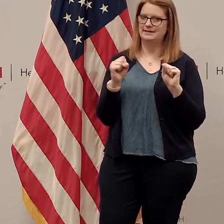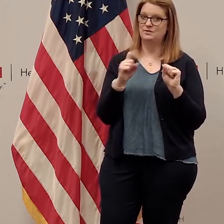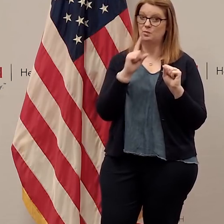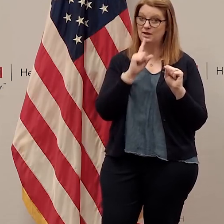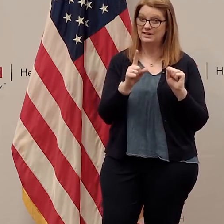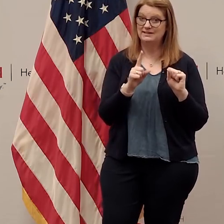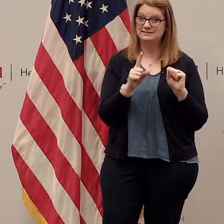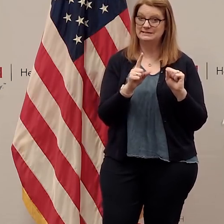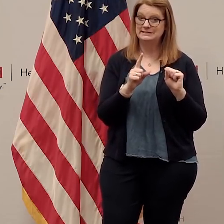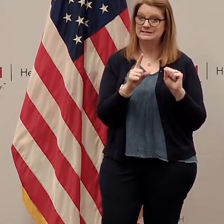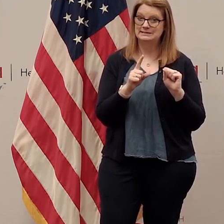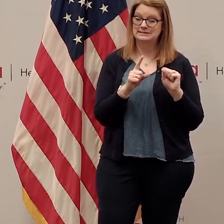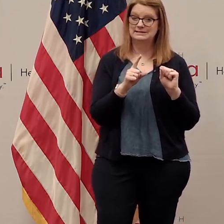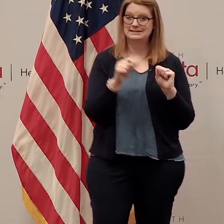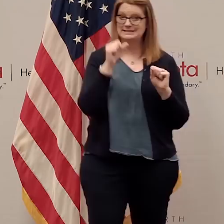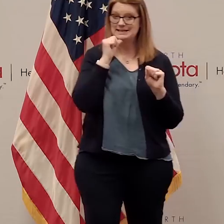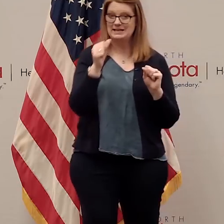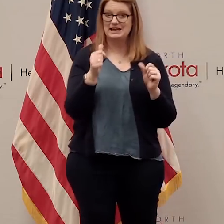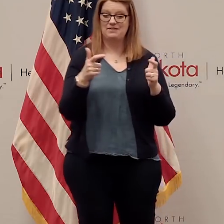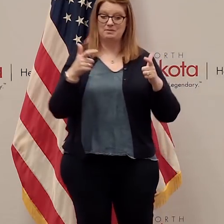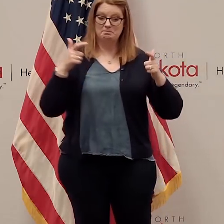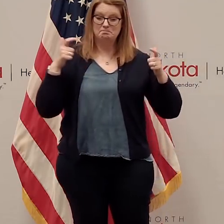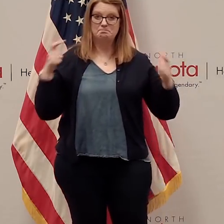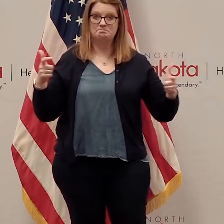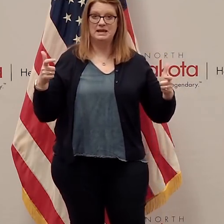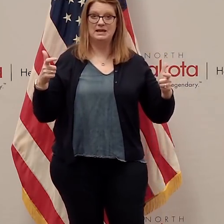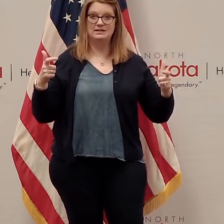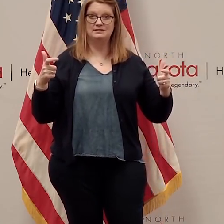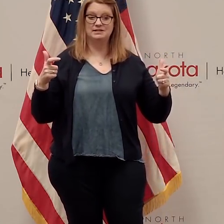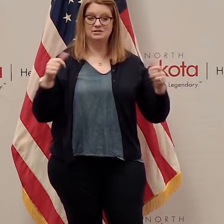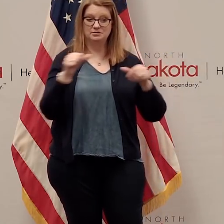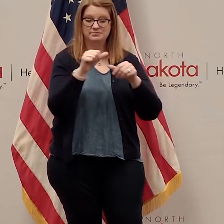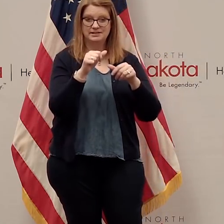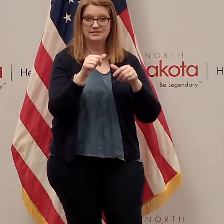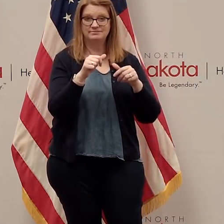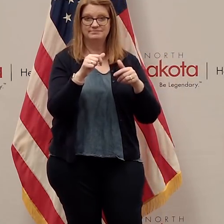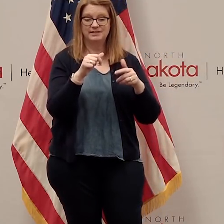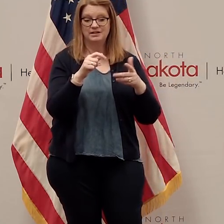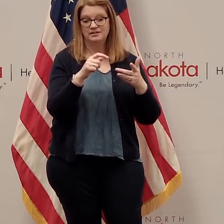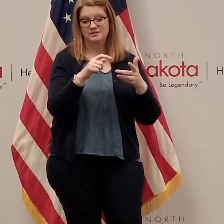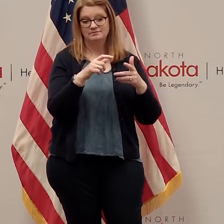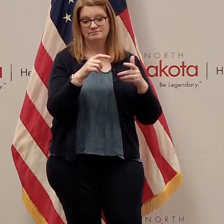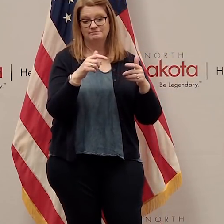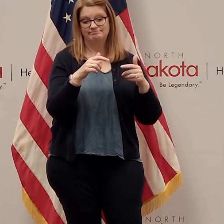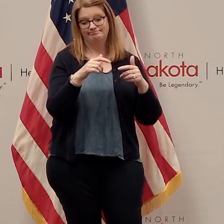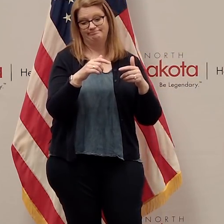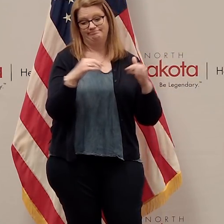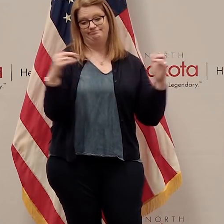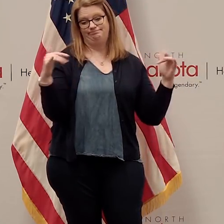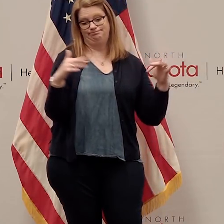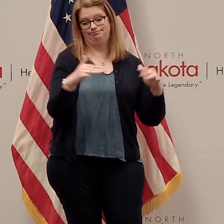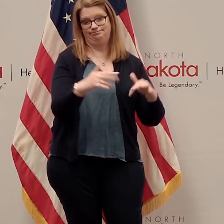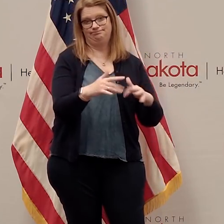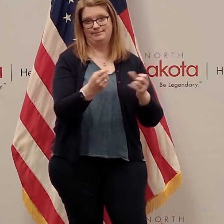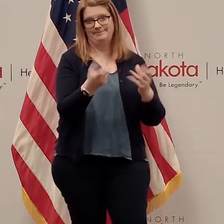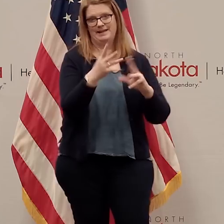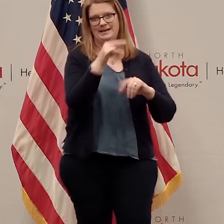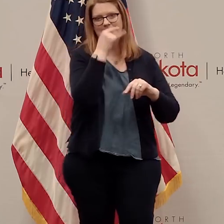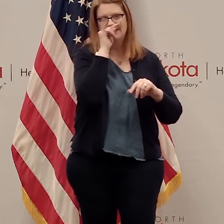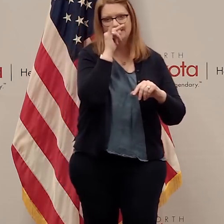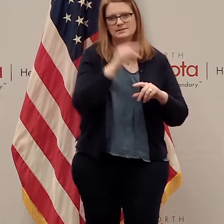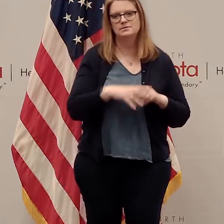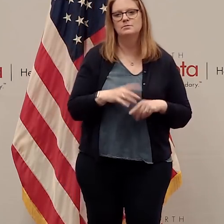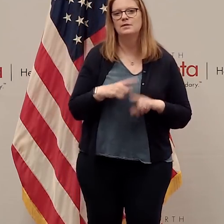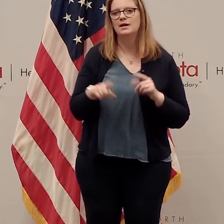not have large congregate settings of kids. And you say, well, kids, kids can't generally don't die from this thing, but kids all